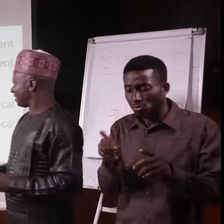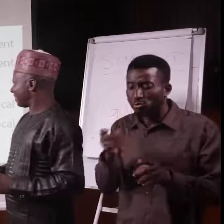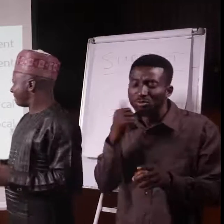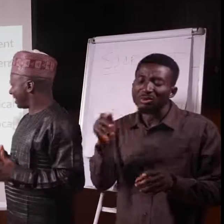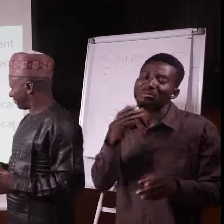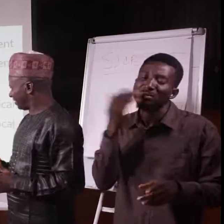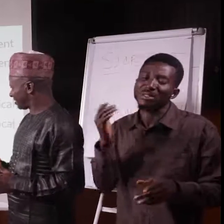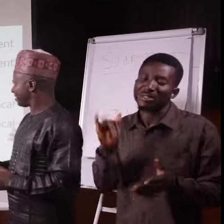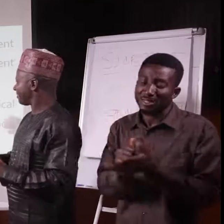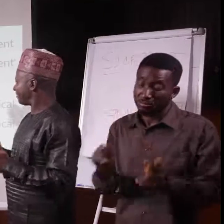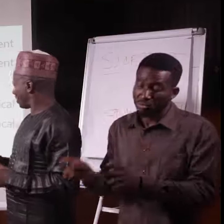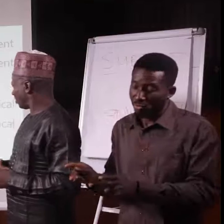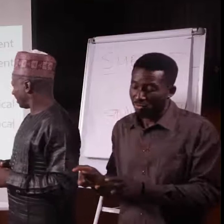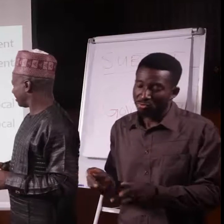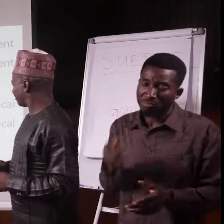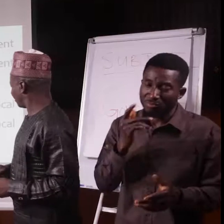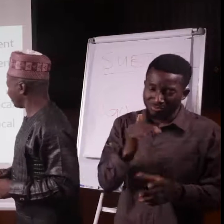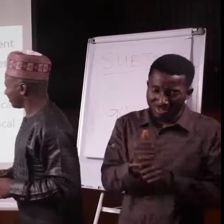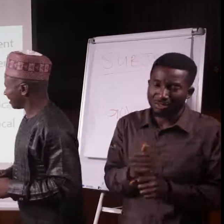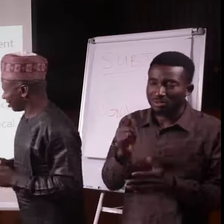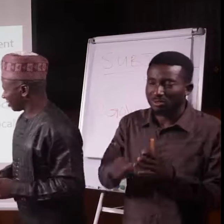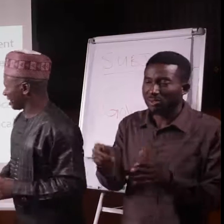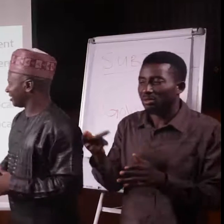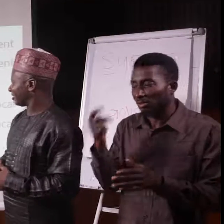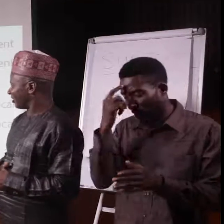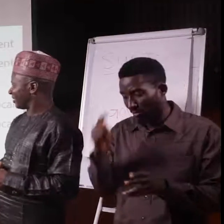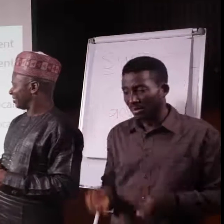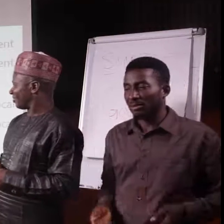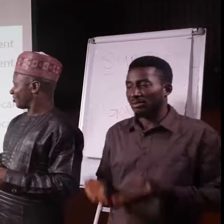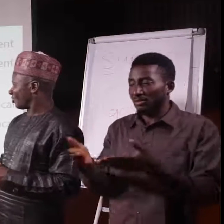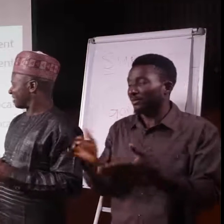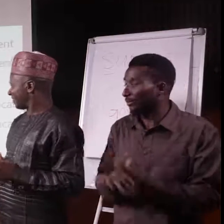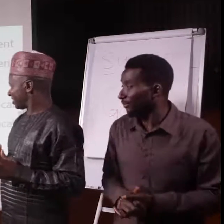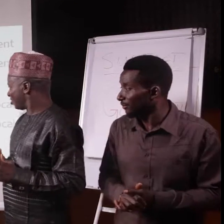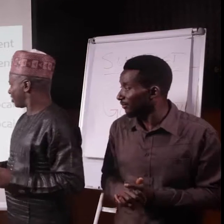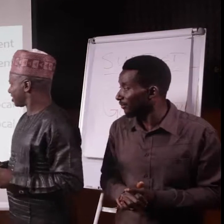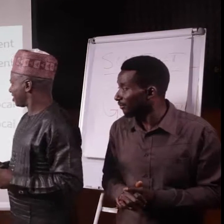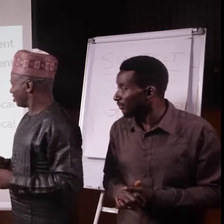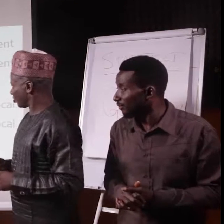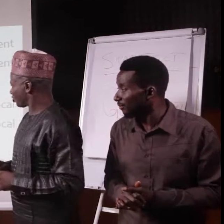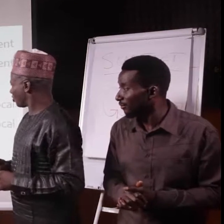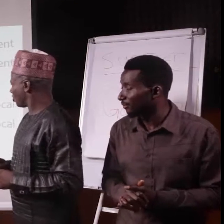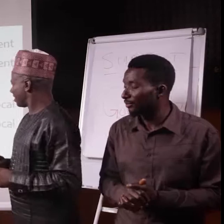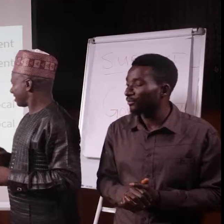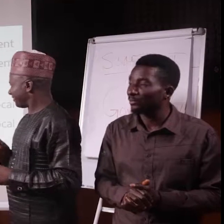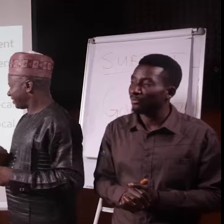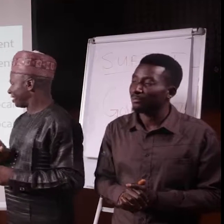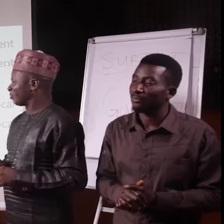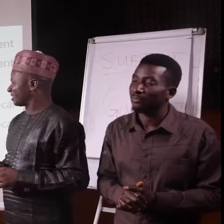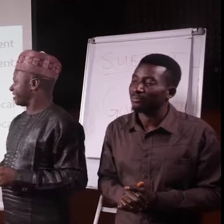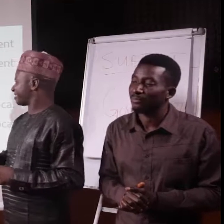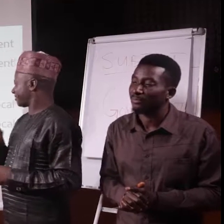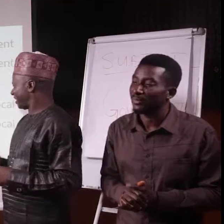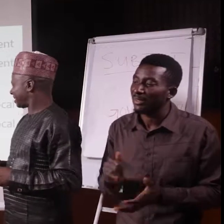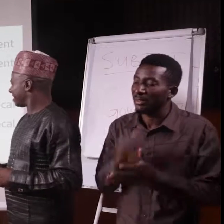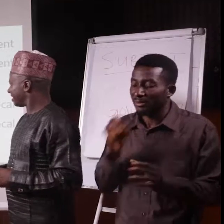people benefit very well from the local government. So diverse interest is also very